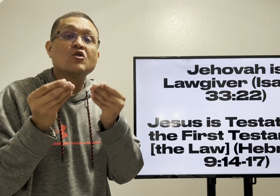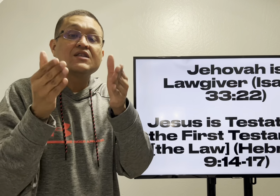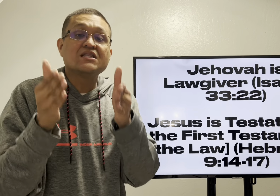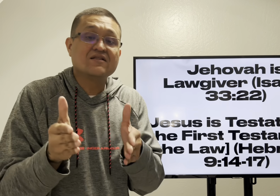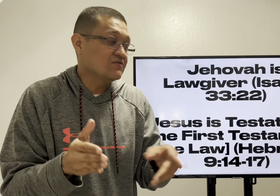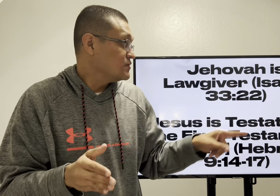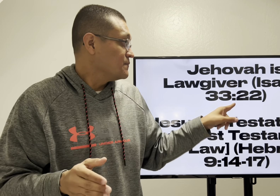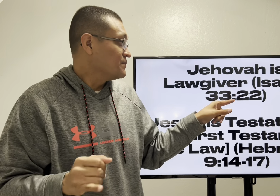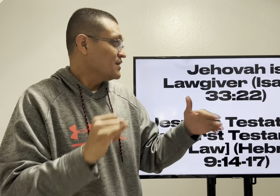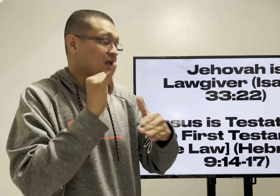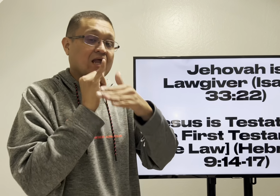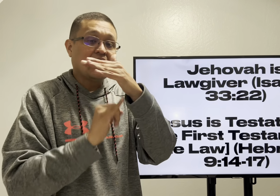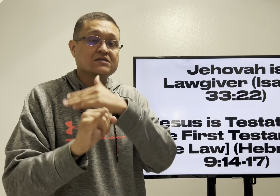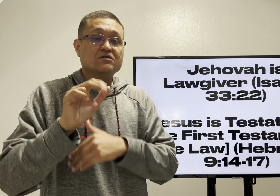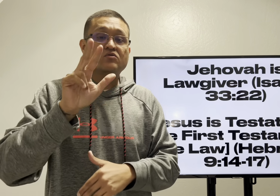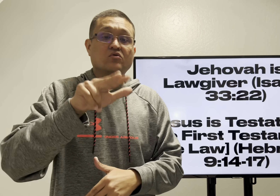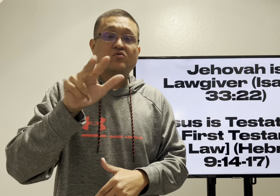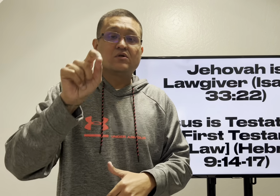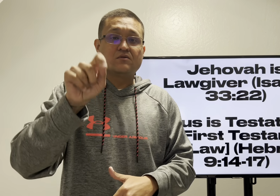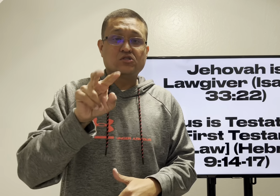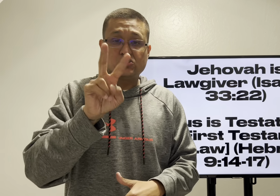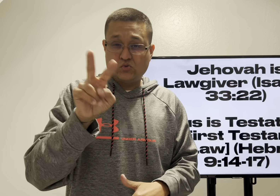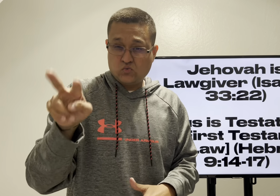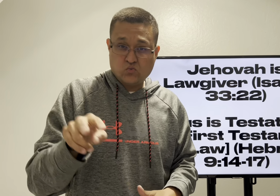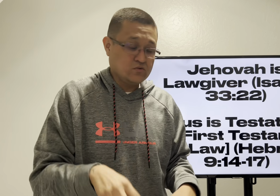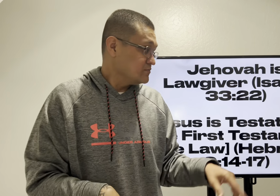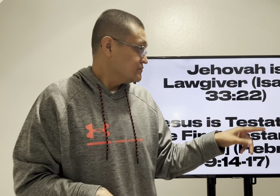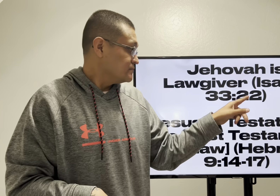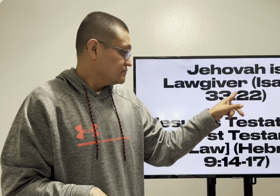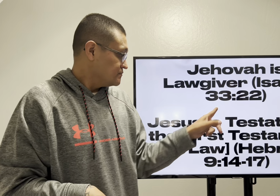Jehovah is lawgiver. Isaiah 33 and 22.